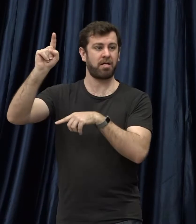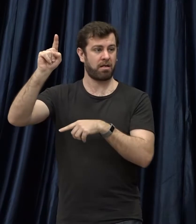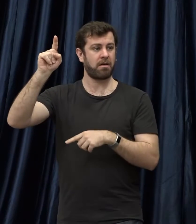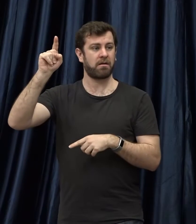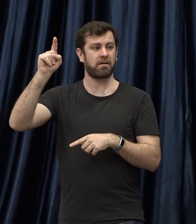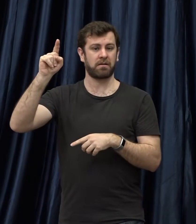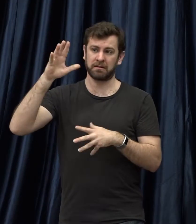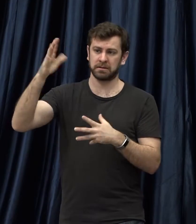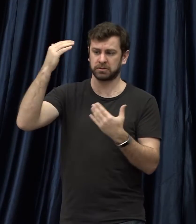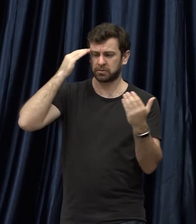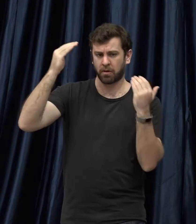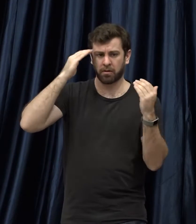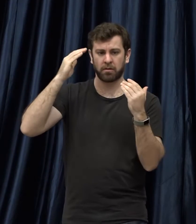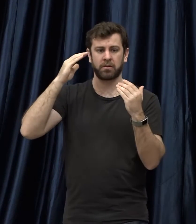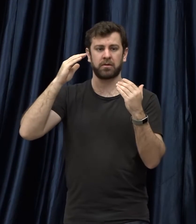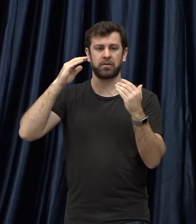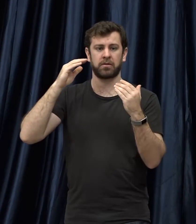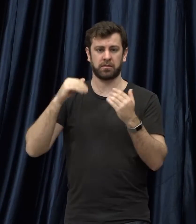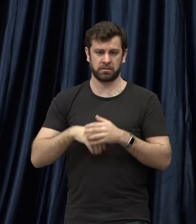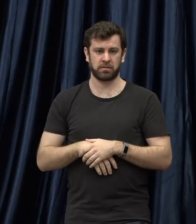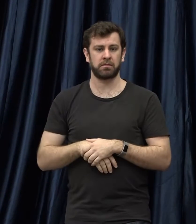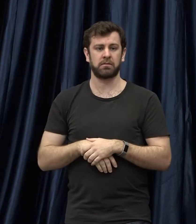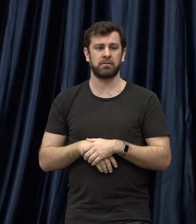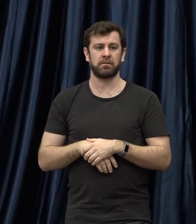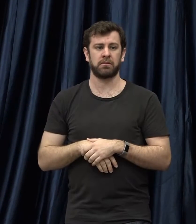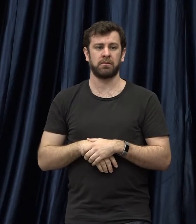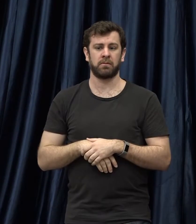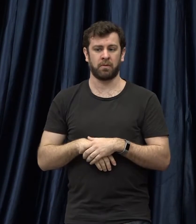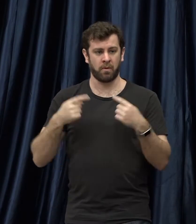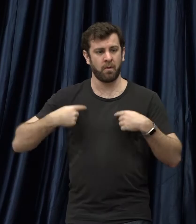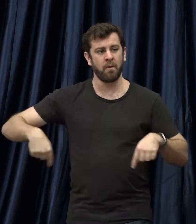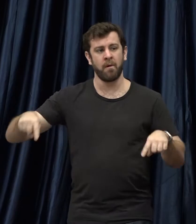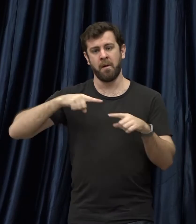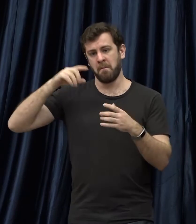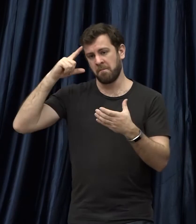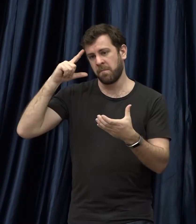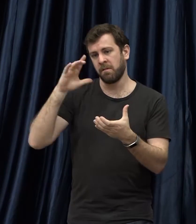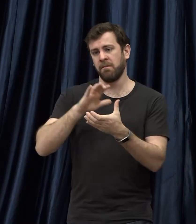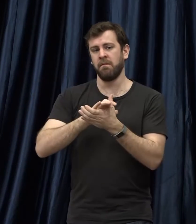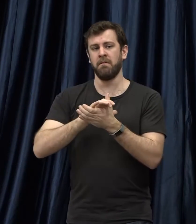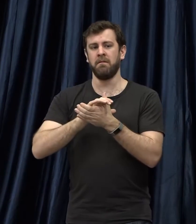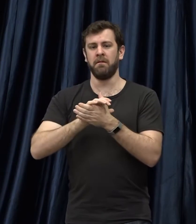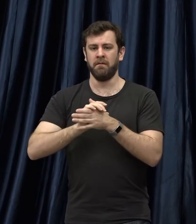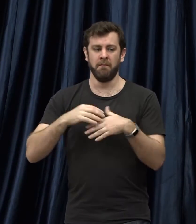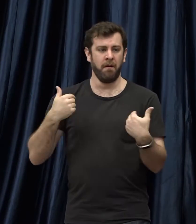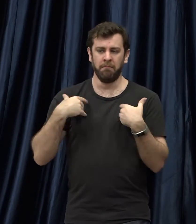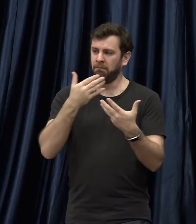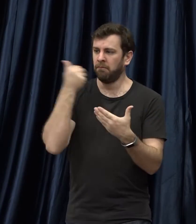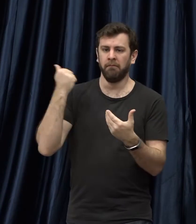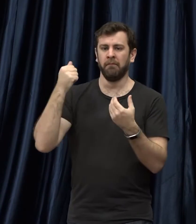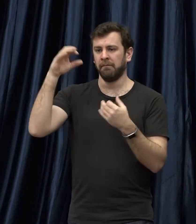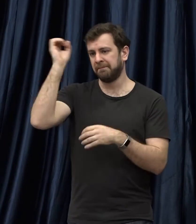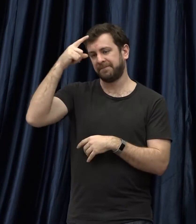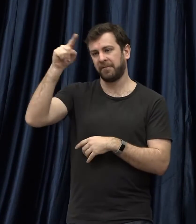ta'ala, and when we have husn al-dhan billah, when we believe and have the best opinion of Allah subhanahu